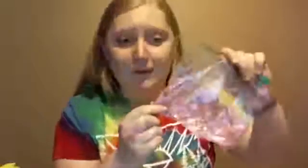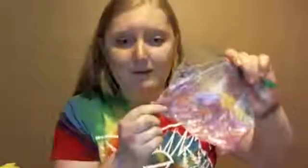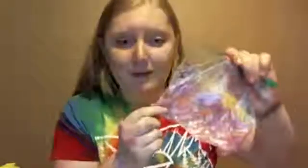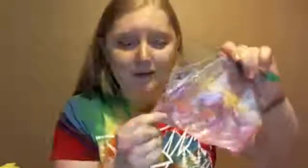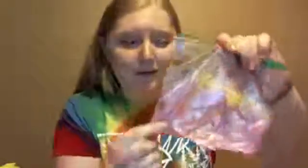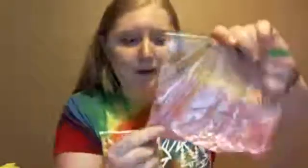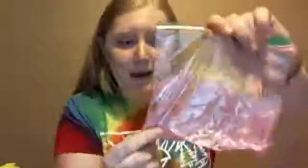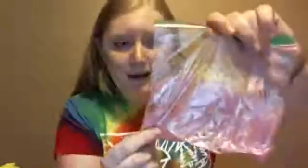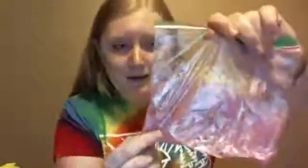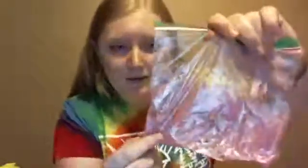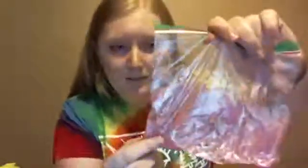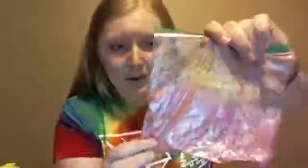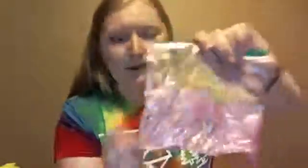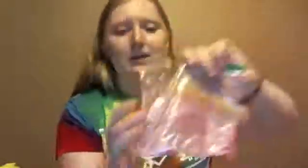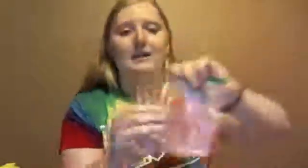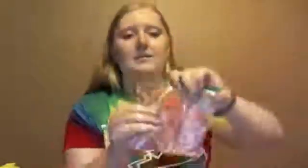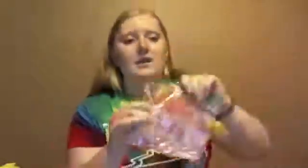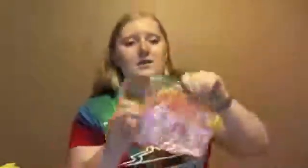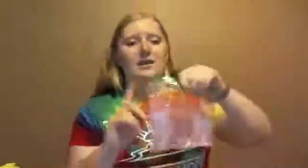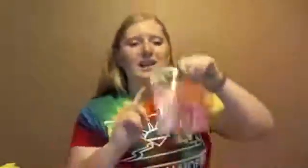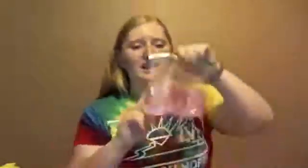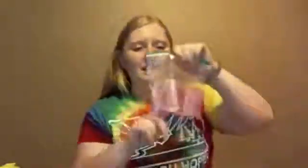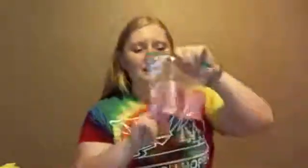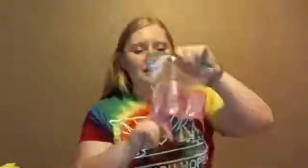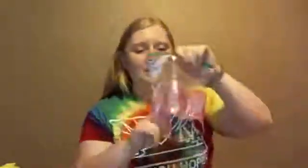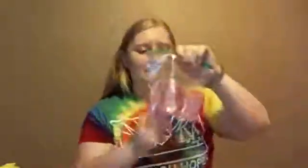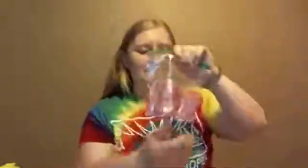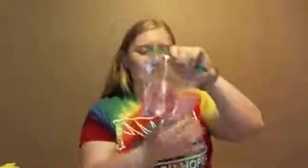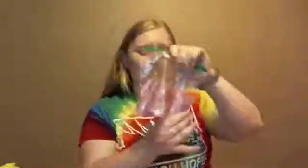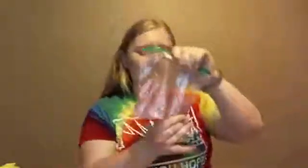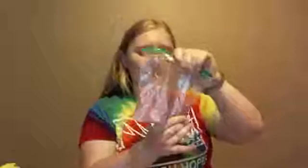favorite color and it's sparkly. So I think this one is my favorite one that I